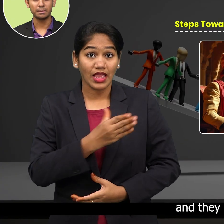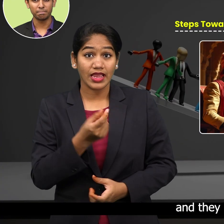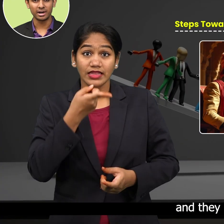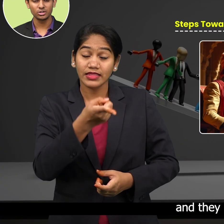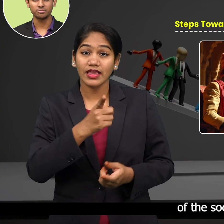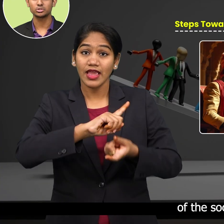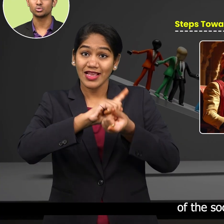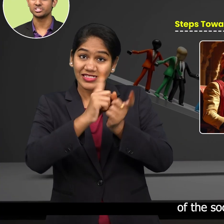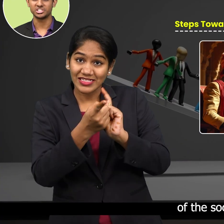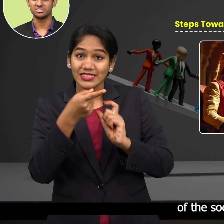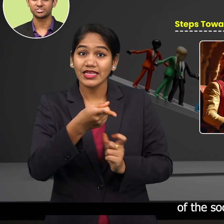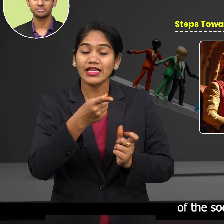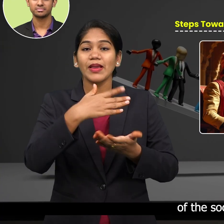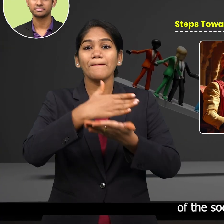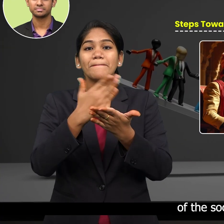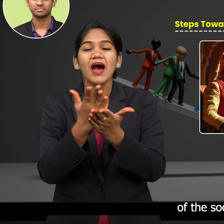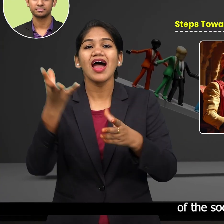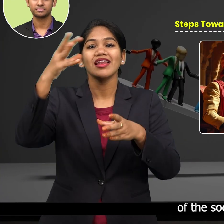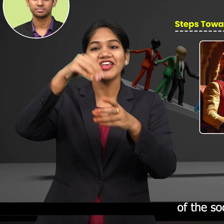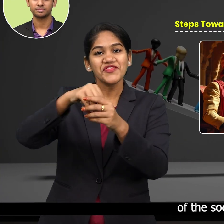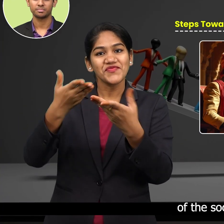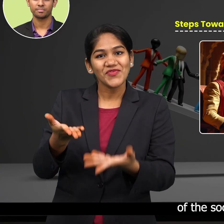and they became part of the social change.